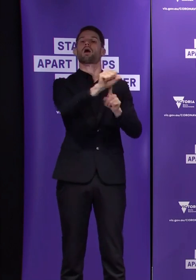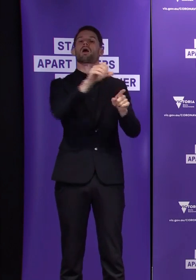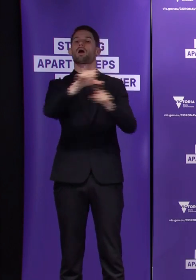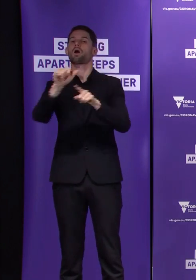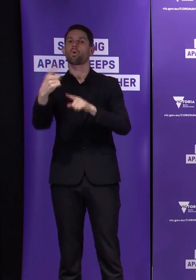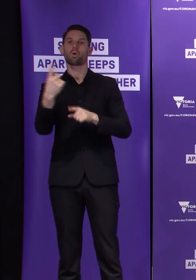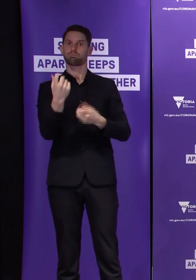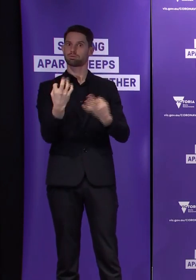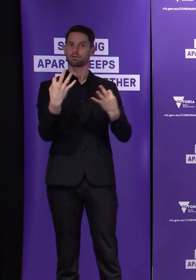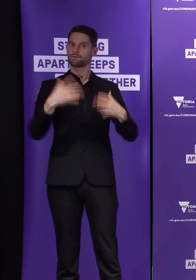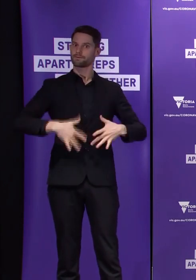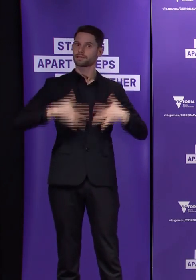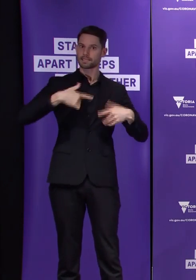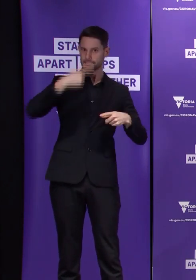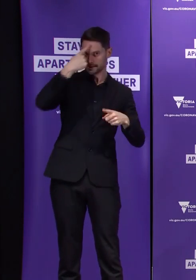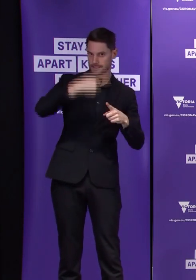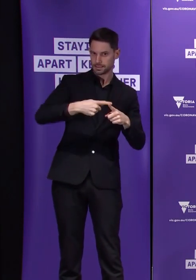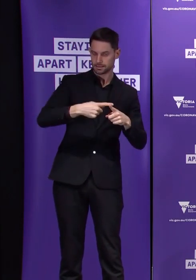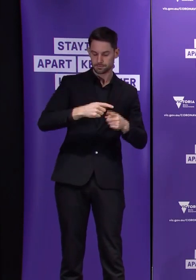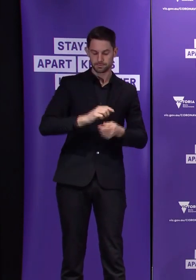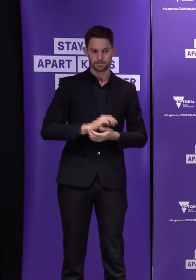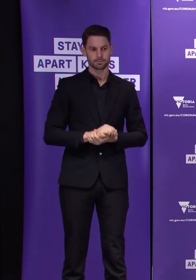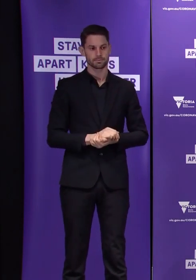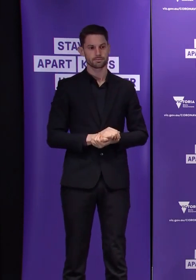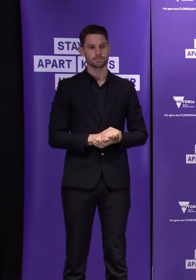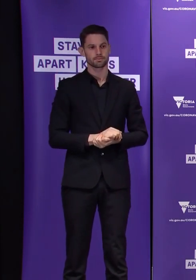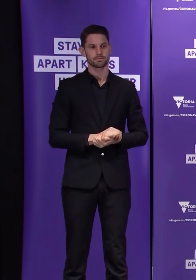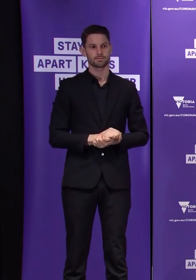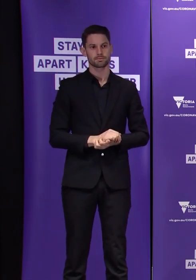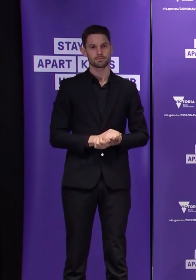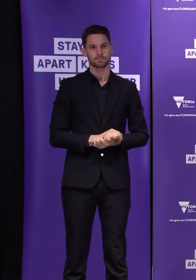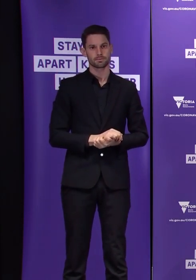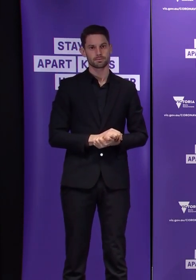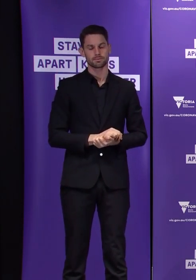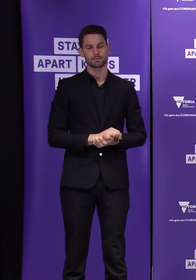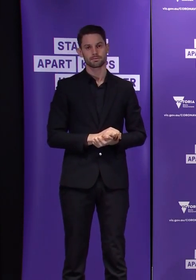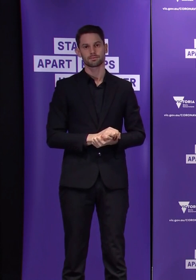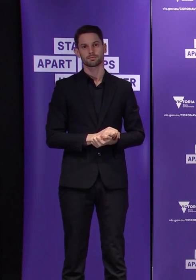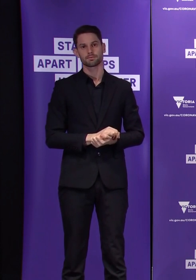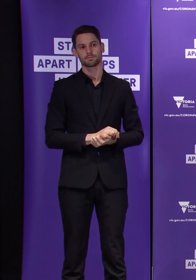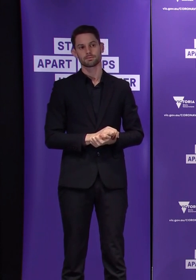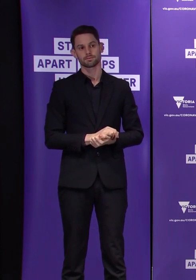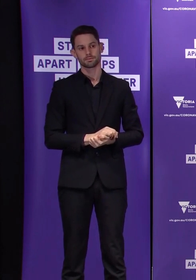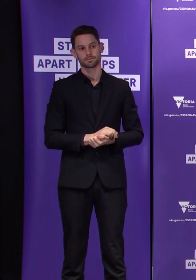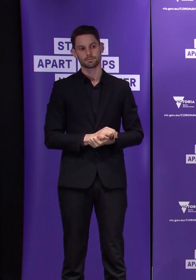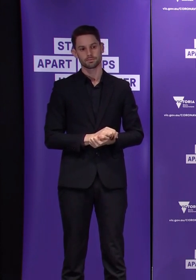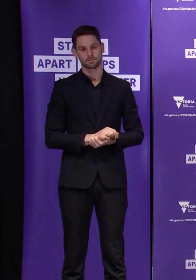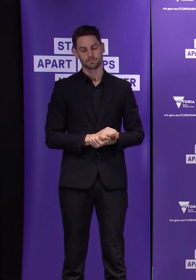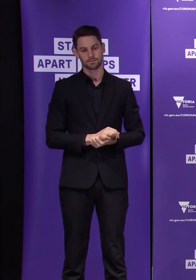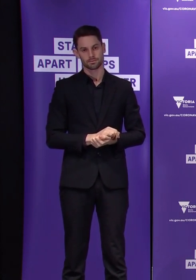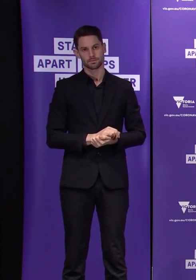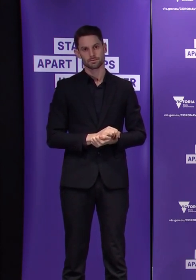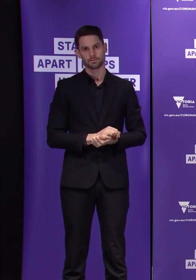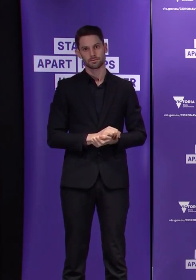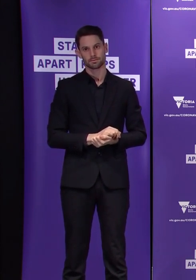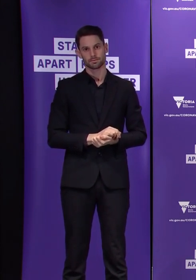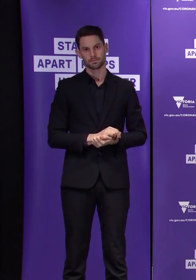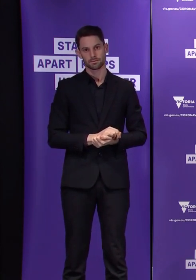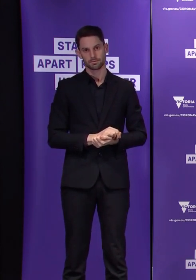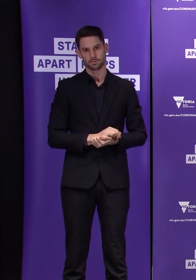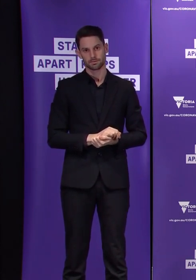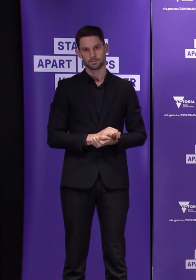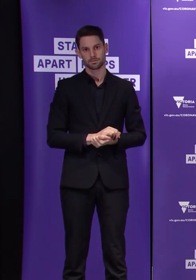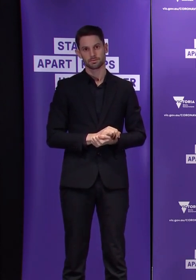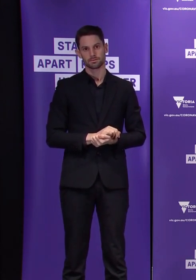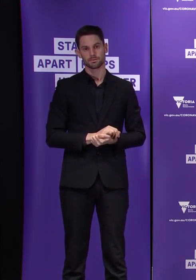turning up, apart from that smaller number, which is much more about workforces and outbreaks and close contact testing, all of which are done